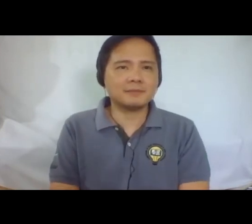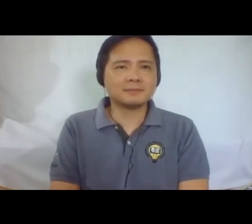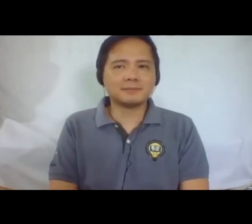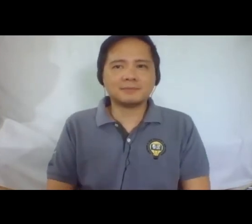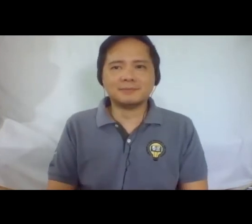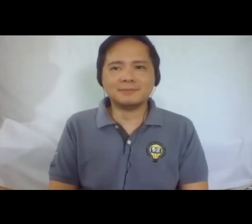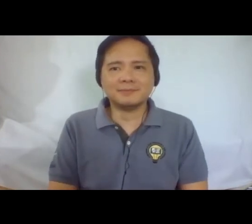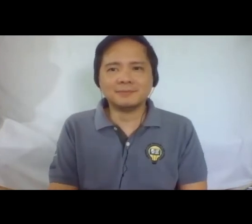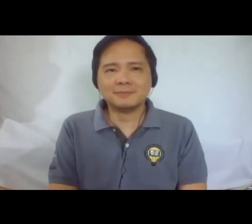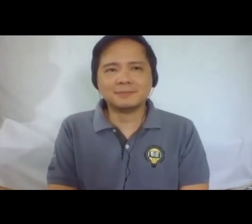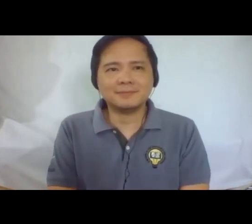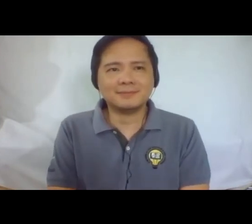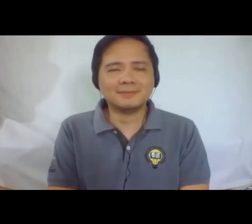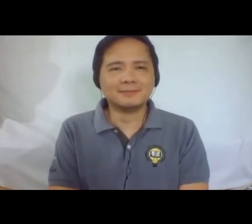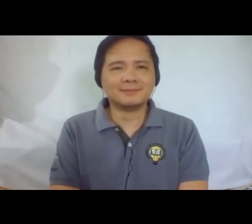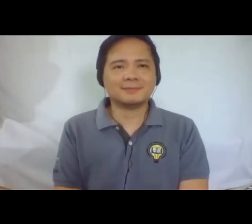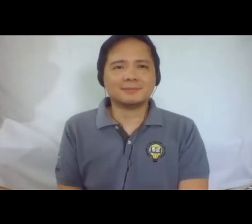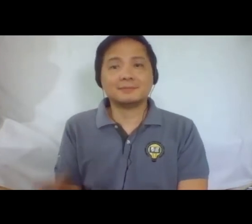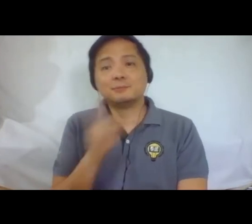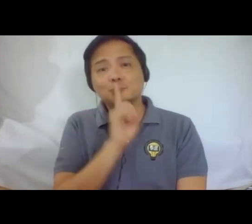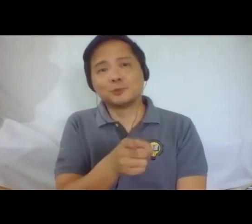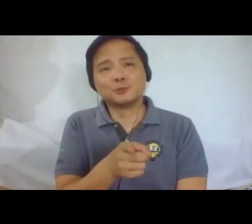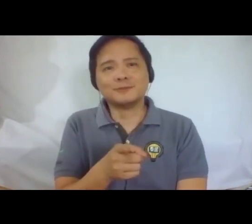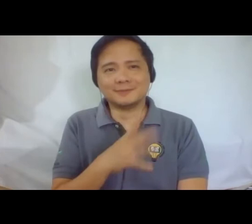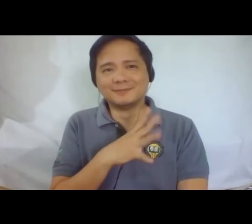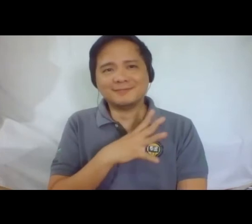saying. Yeah, that's what I'm doing.